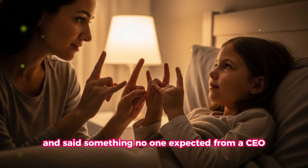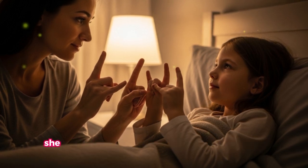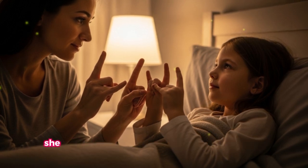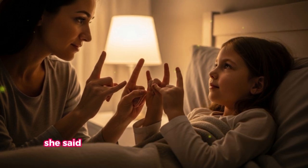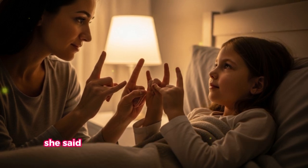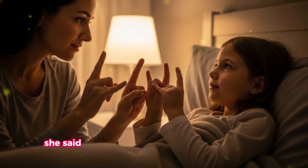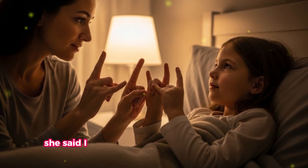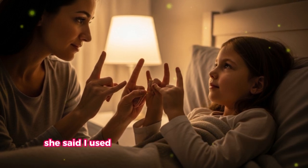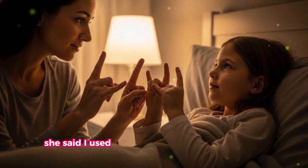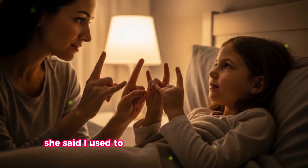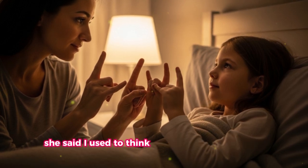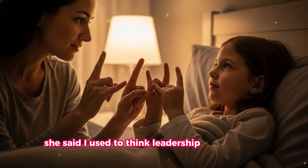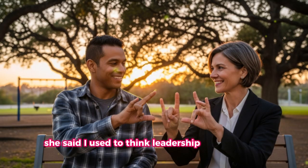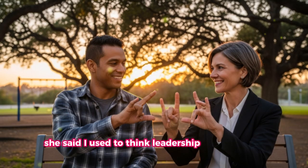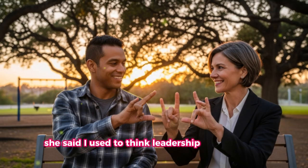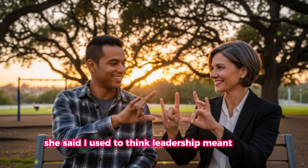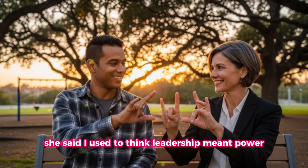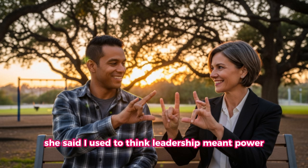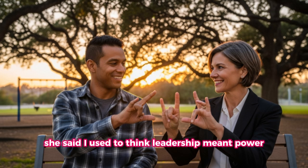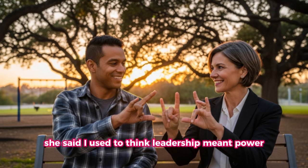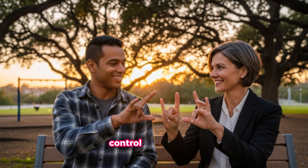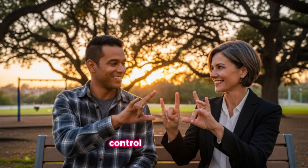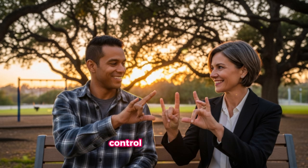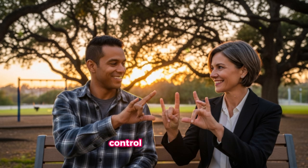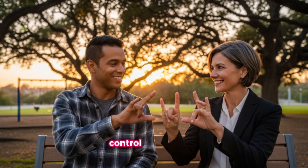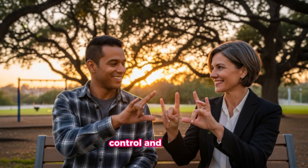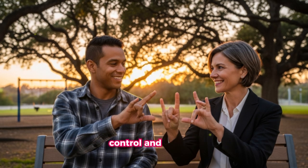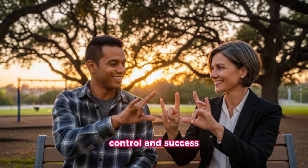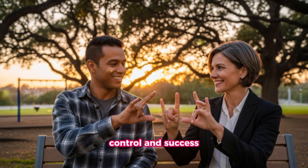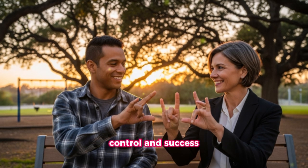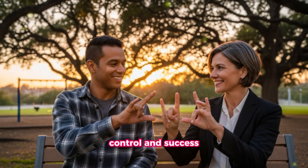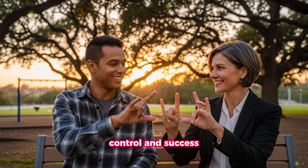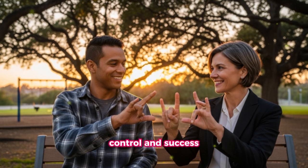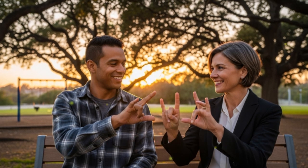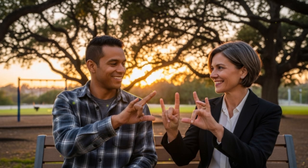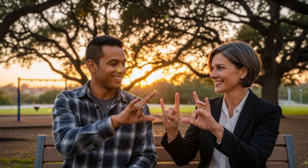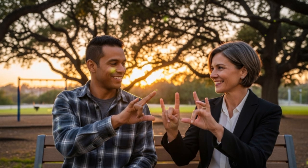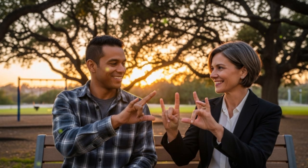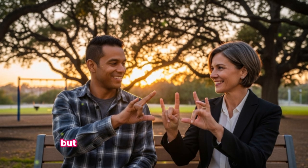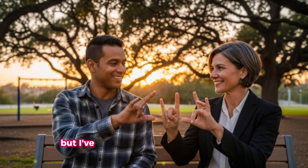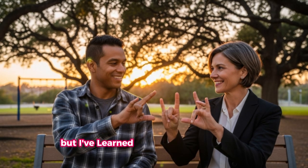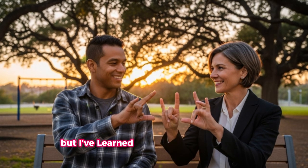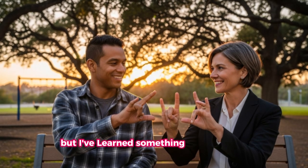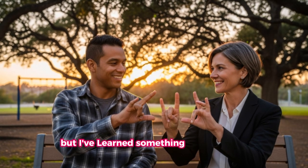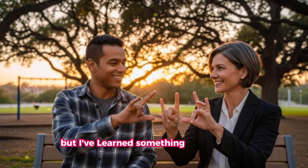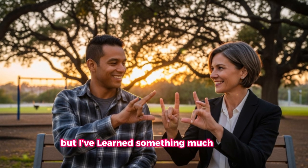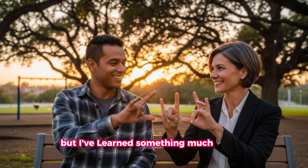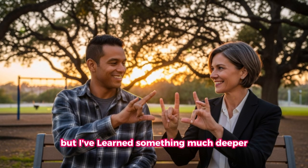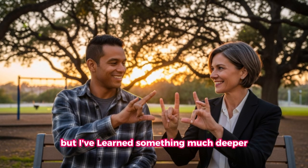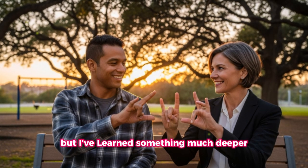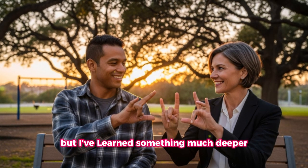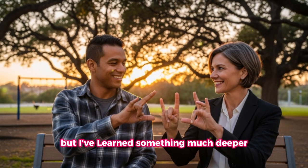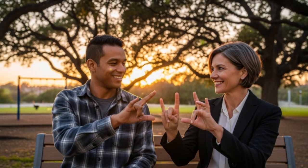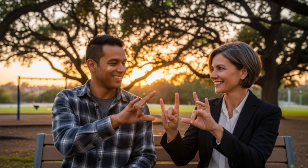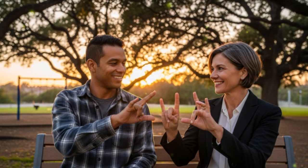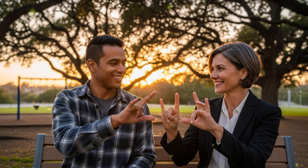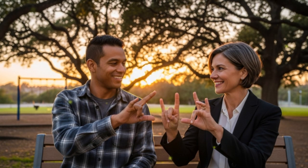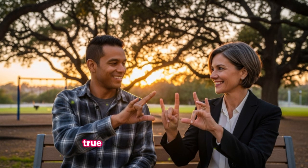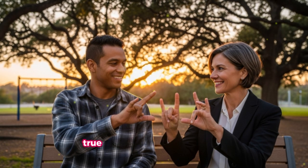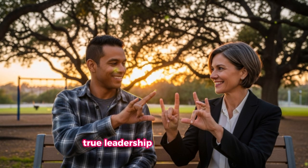She said, "I used to think leadership meant power, control, and success. But I've learned something much deeper. True